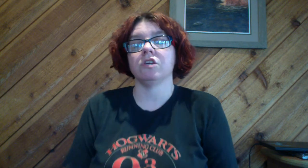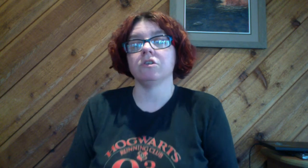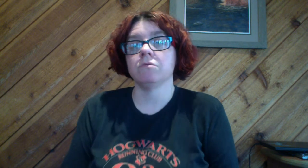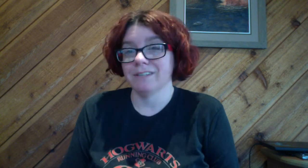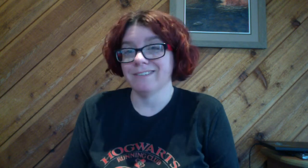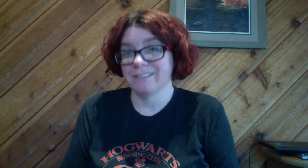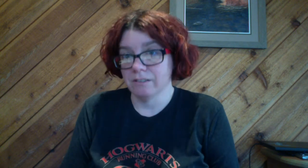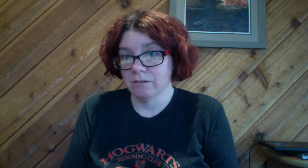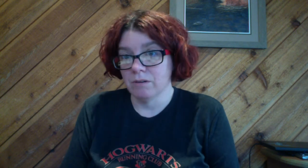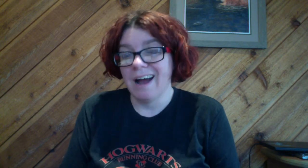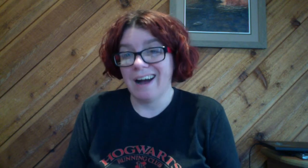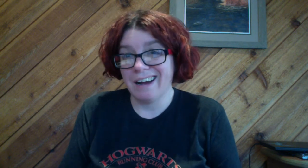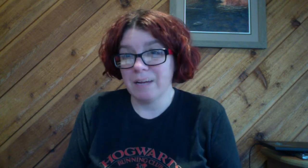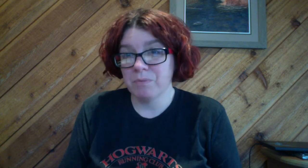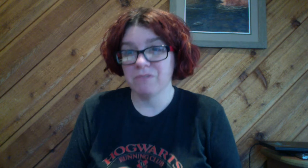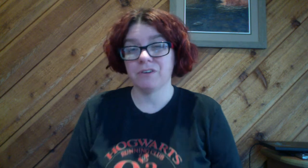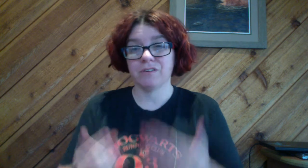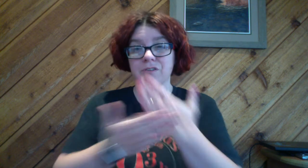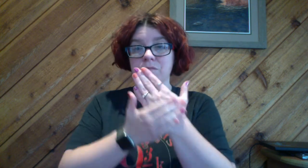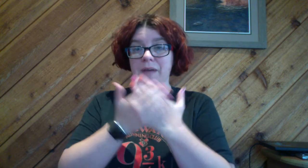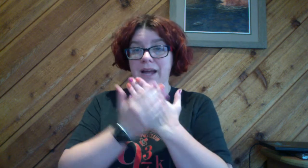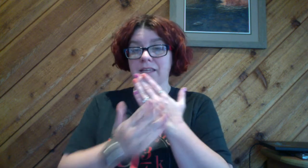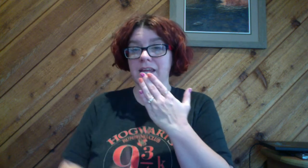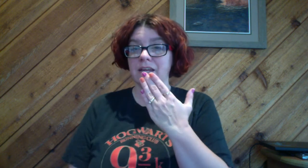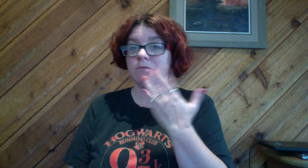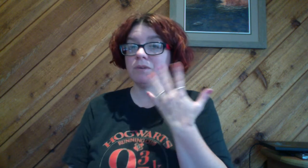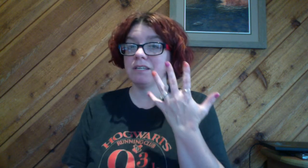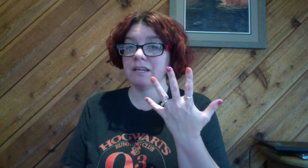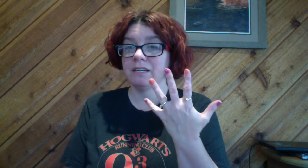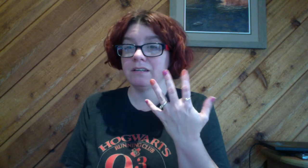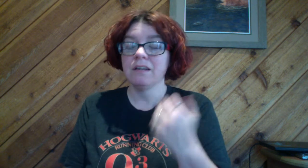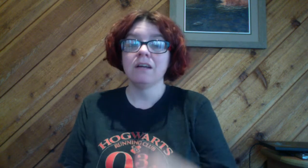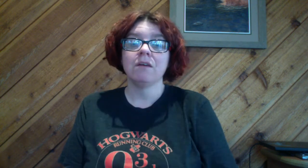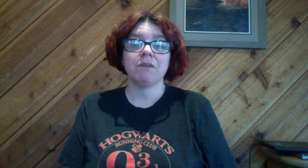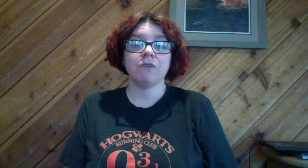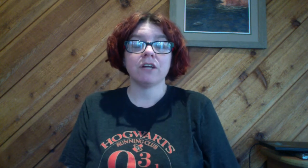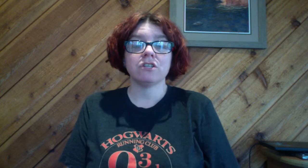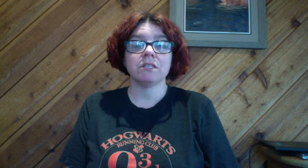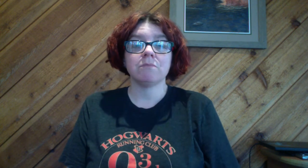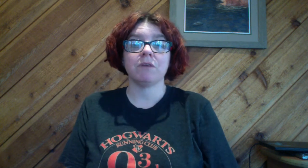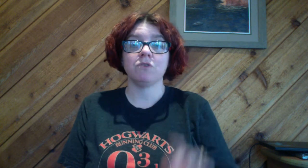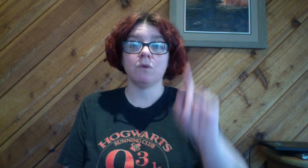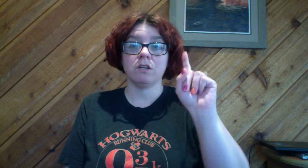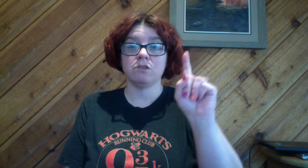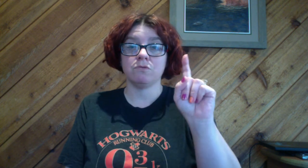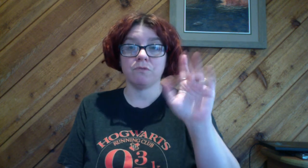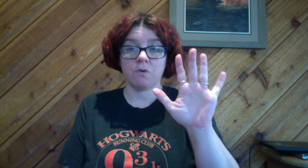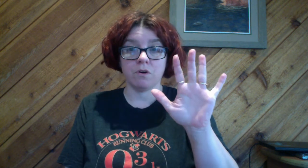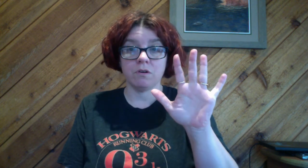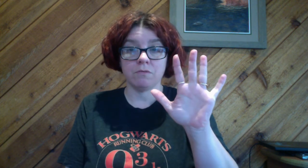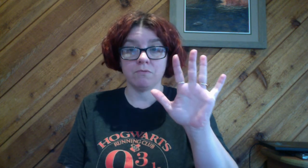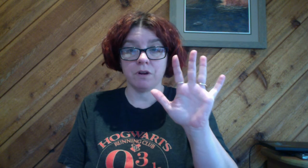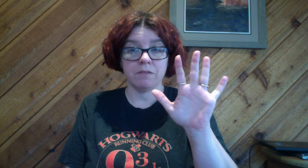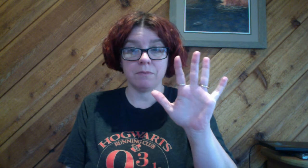you want to do. I prefer to do back of the hand when I sign my fractions, but if you want to do forward, front of the